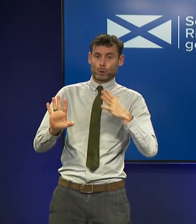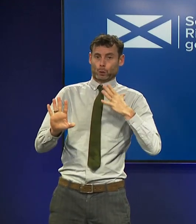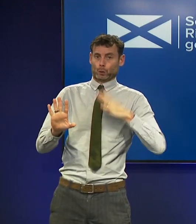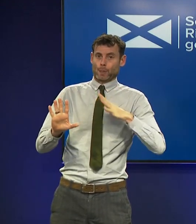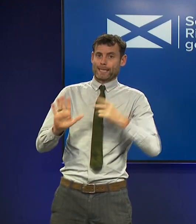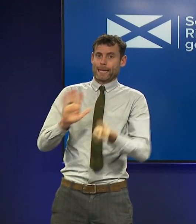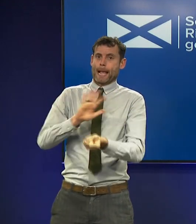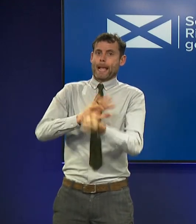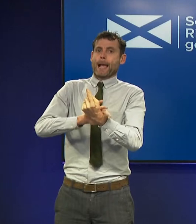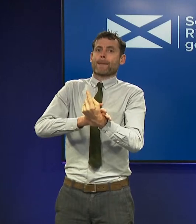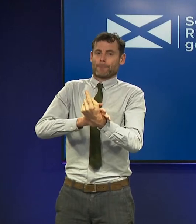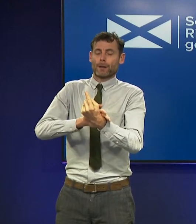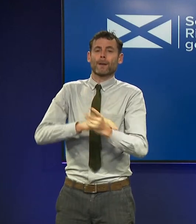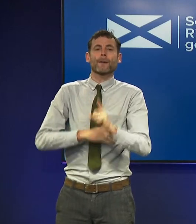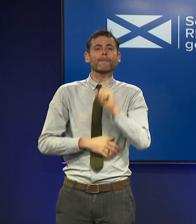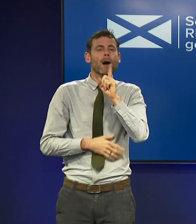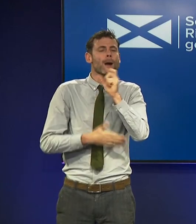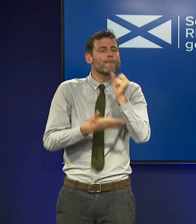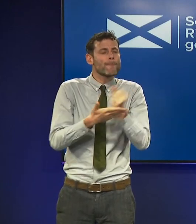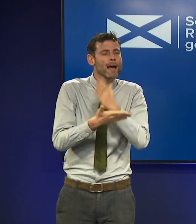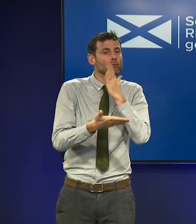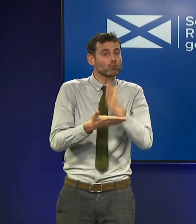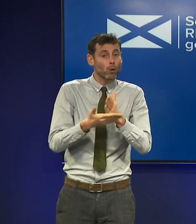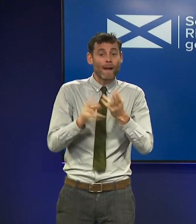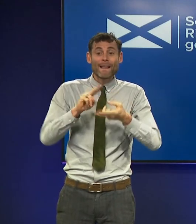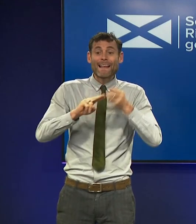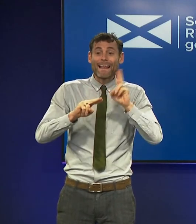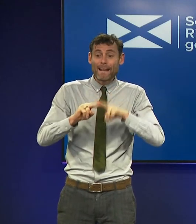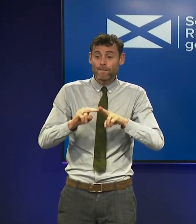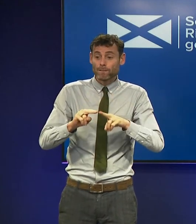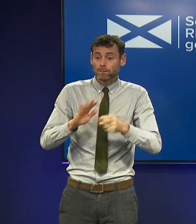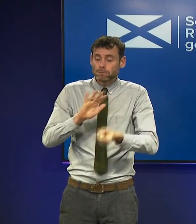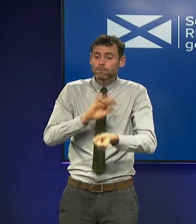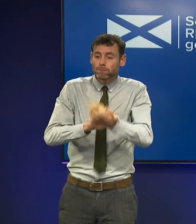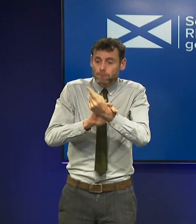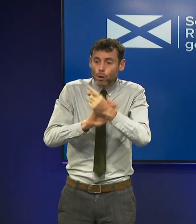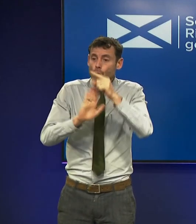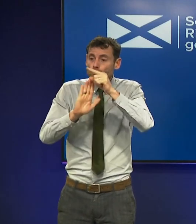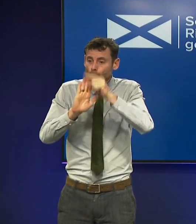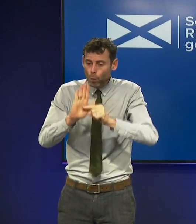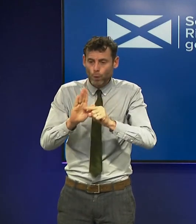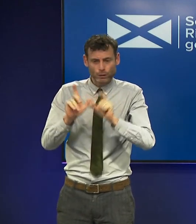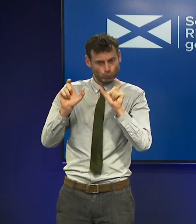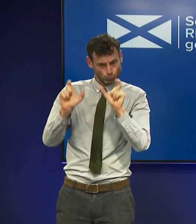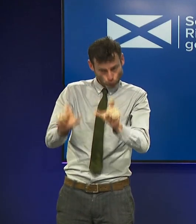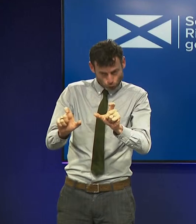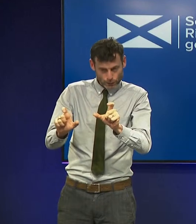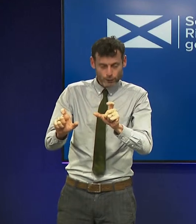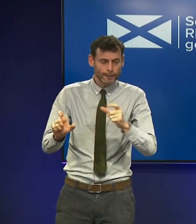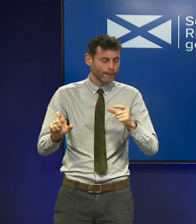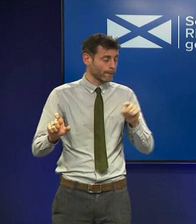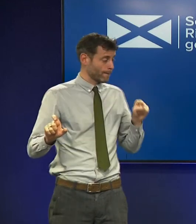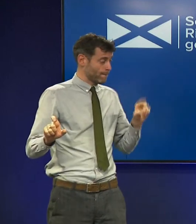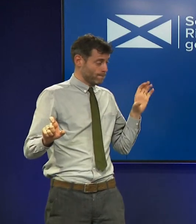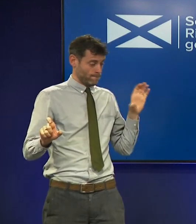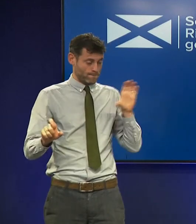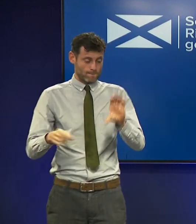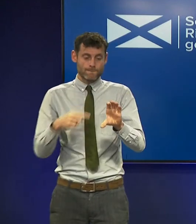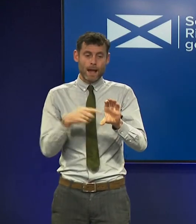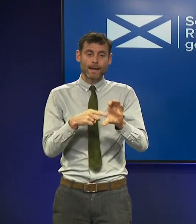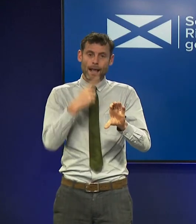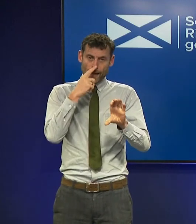about making sure that we have the assurance that should that prove necessary, we are not stopped from doing what is necessary in a public health